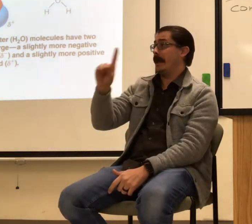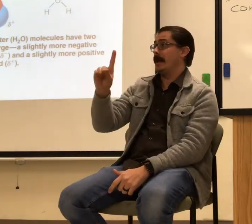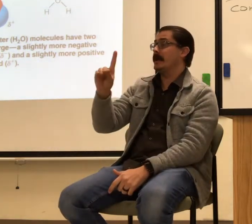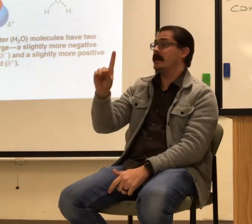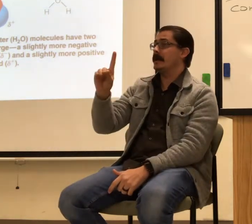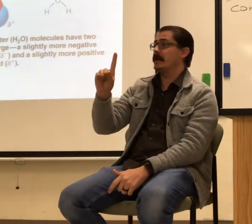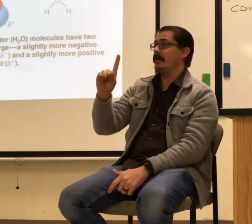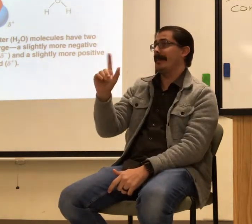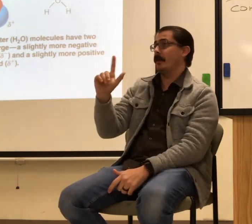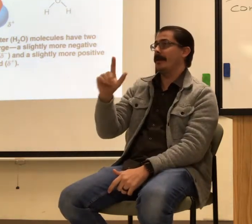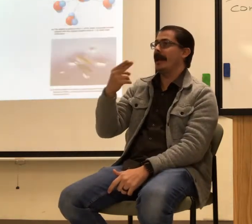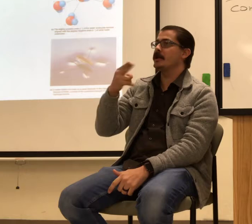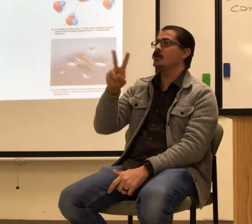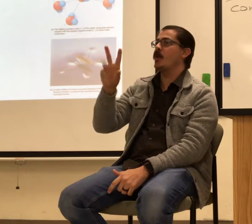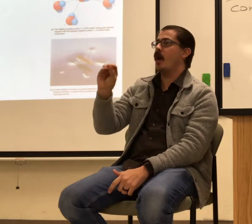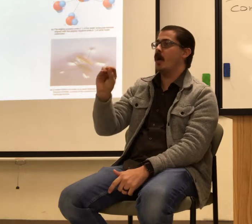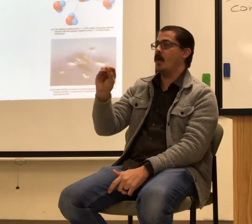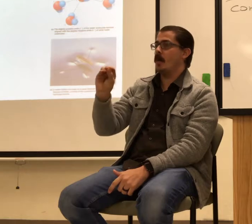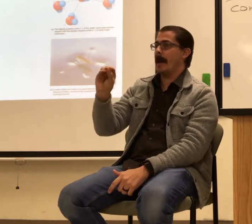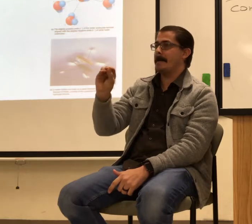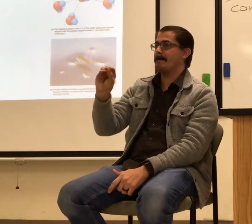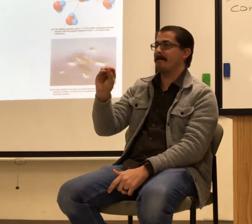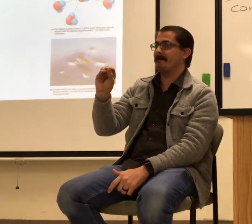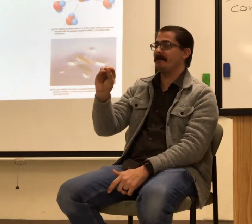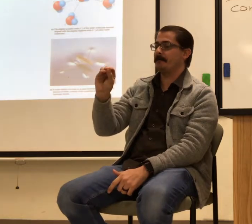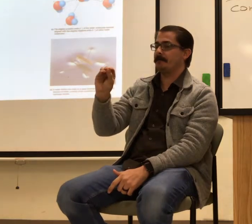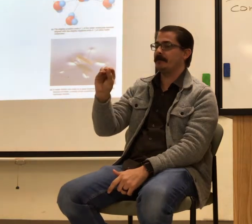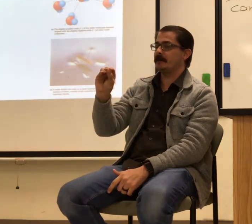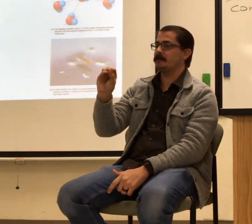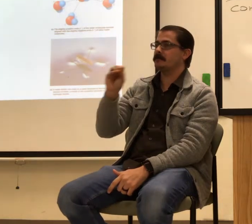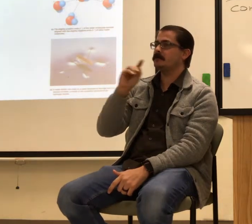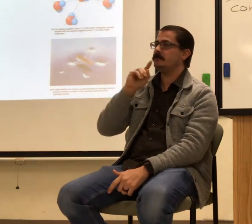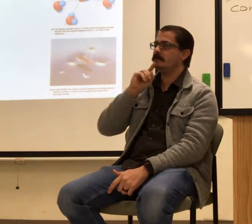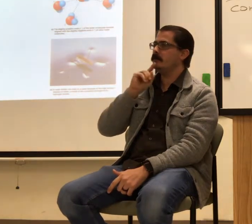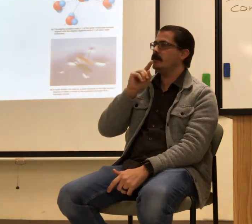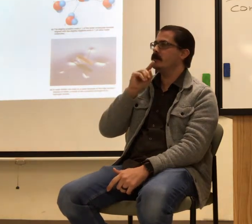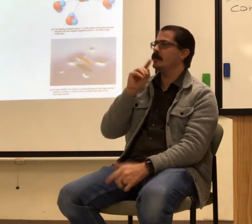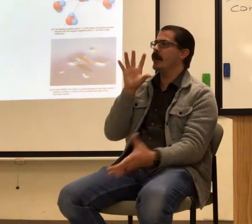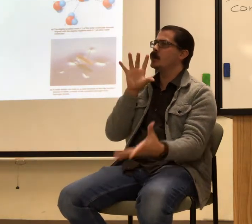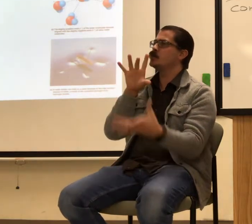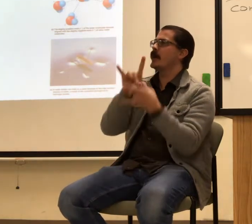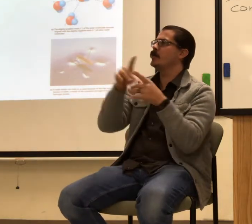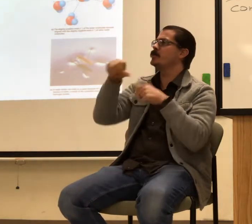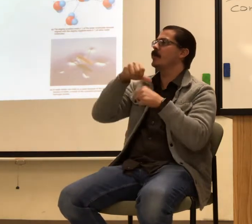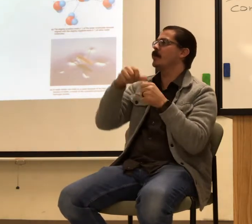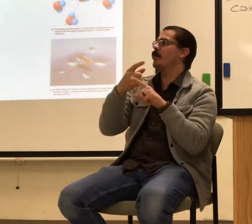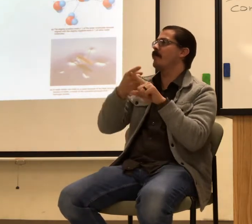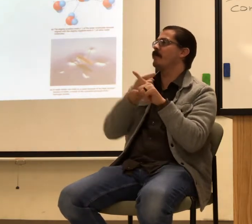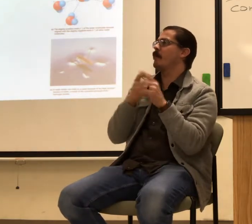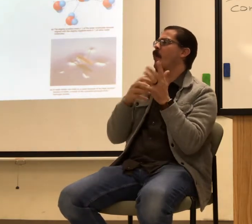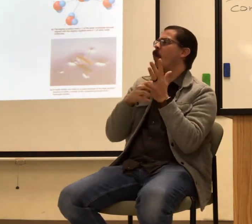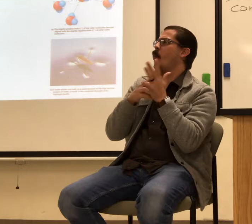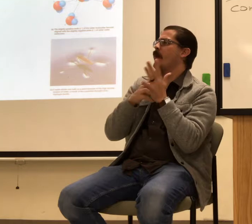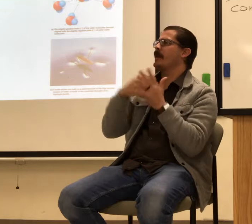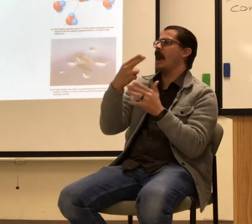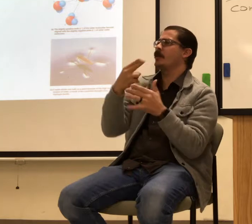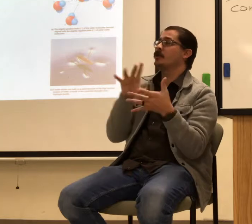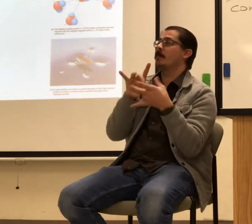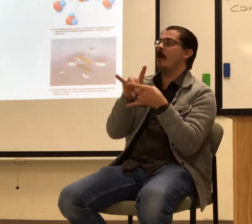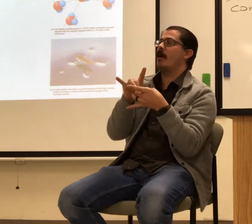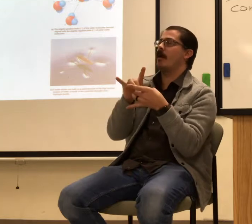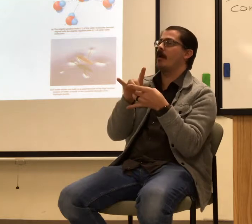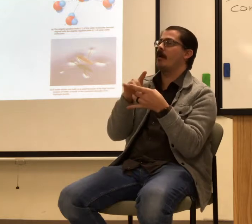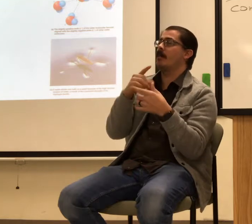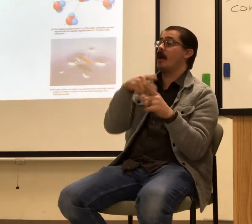all the H2O molecules, they're attracted to each other by weak hydrogen bonding. So this partial positive charge